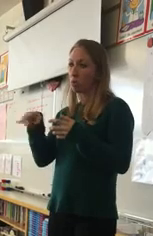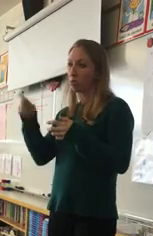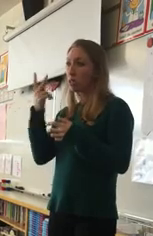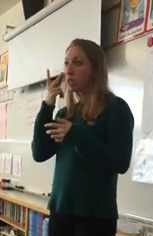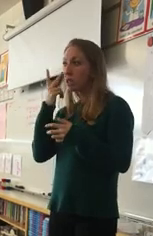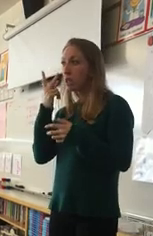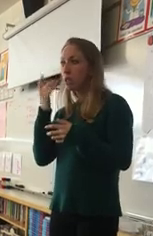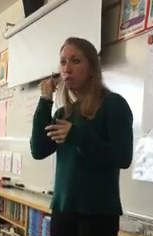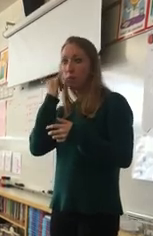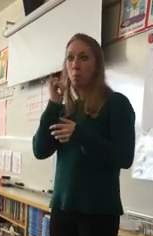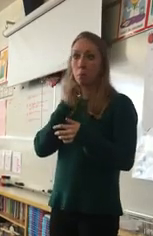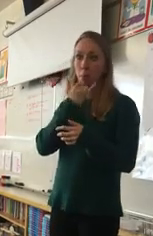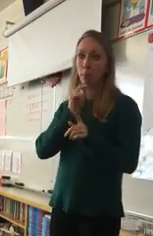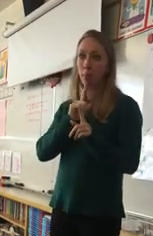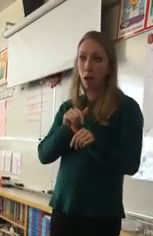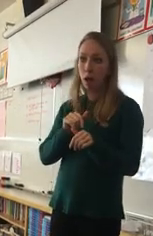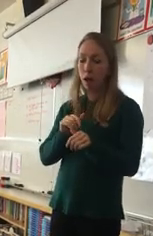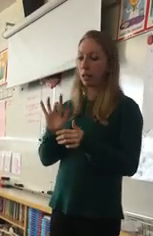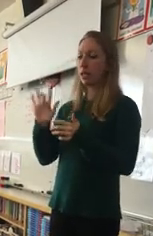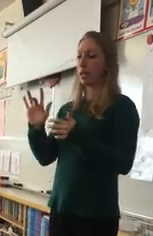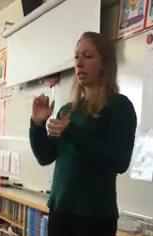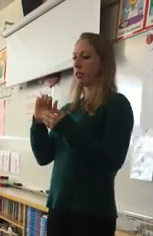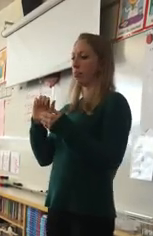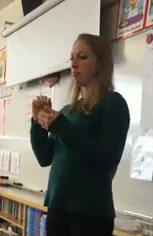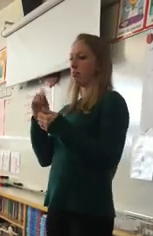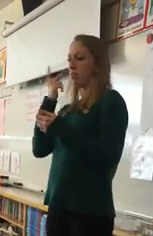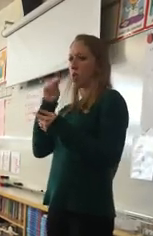to click on it and see what it is that you goofed up on. Okay?